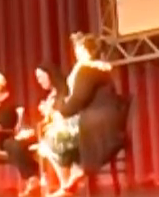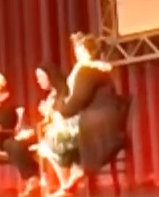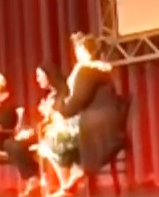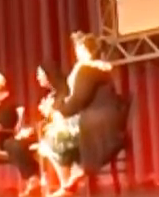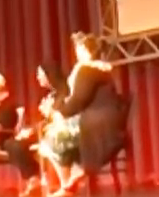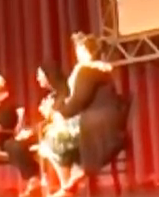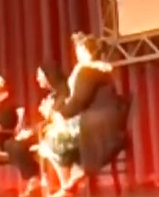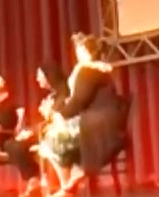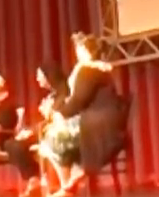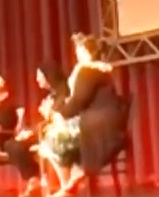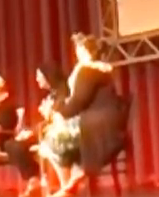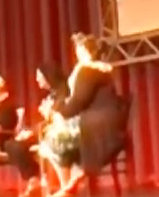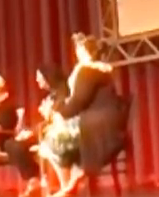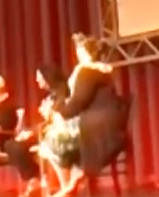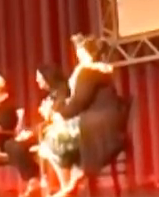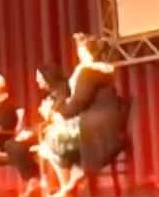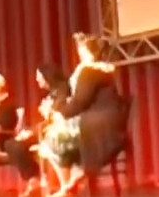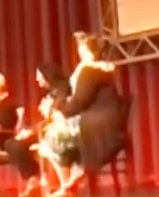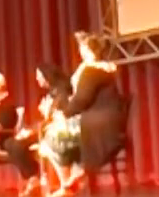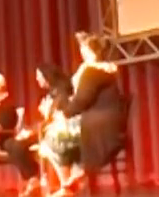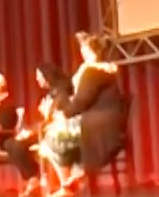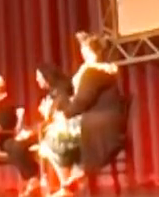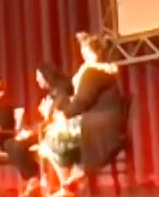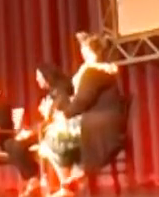if you would want to talk on that at all. About the